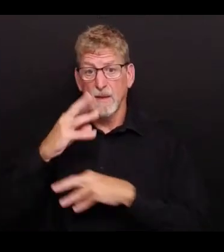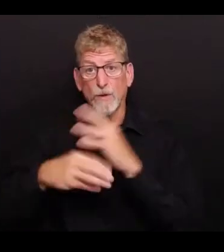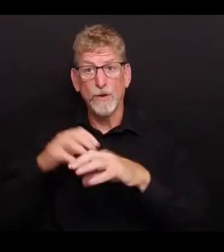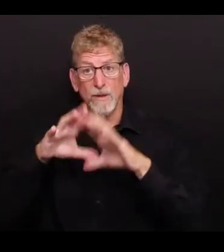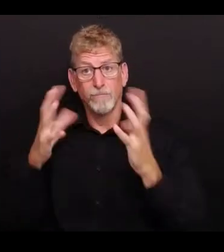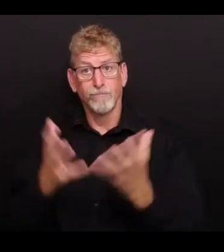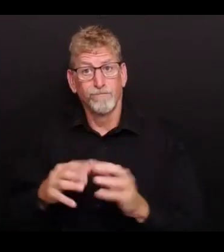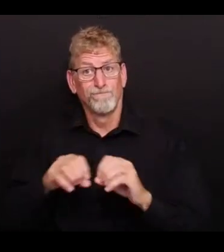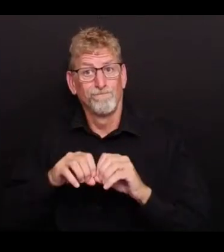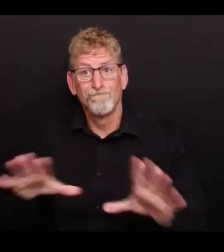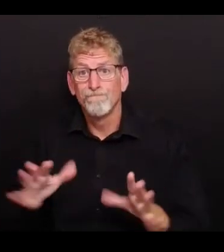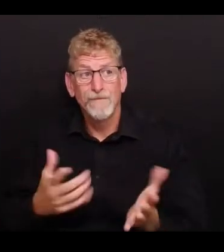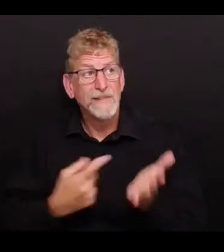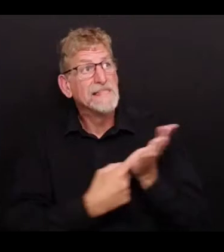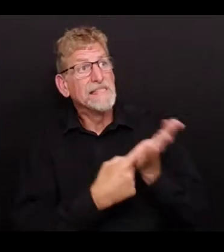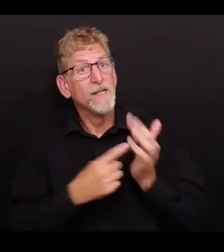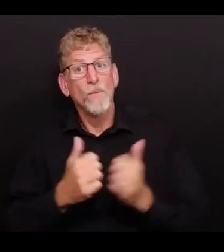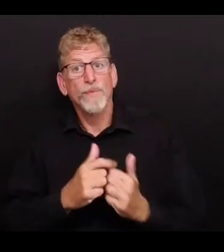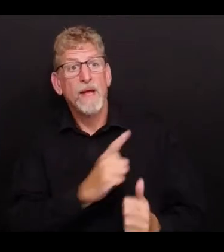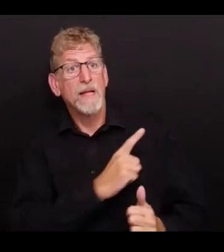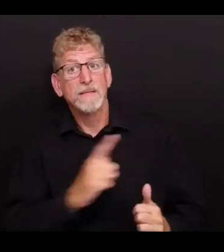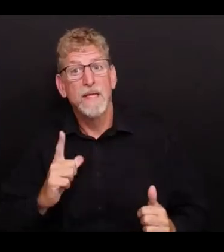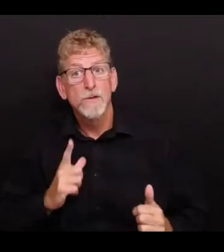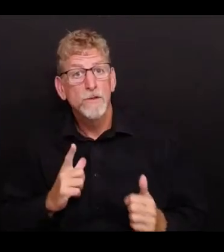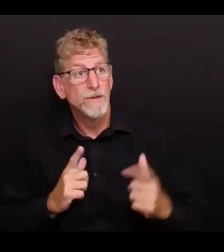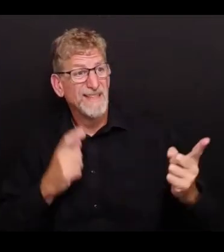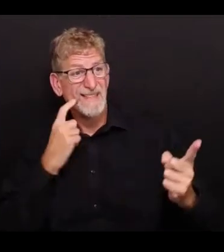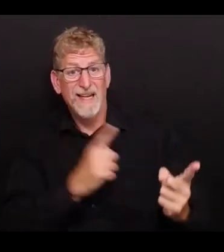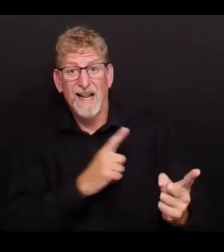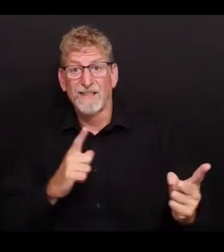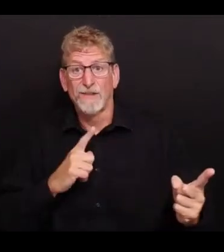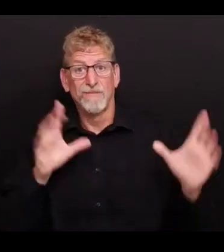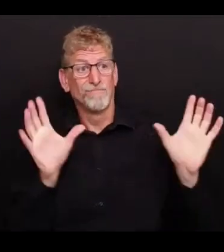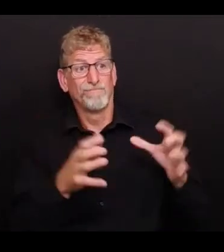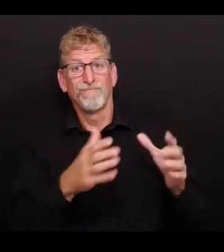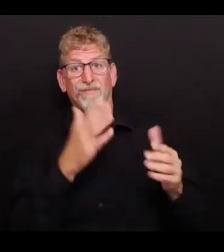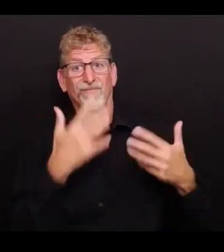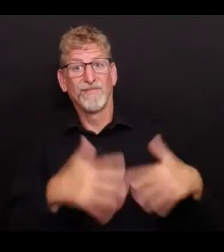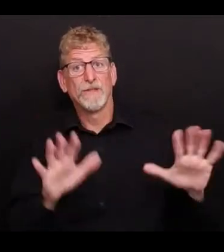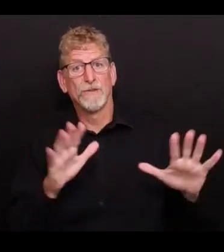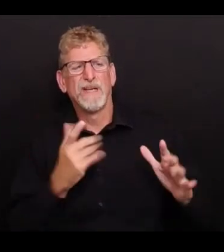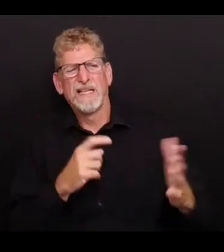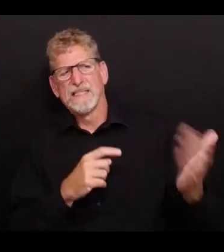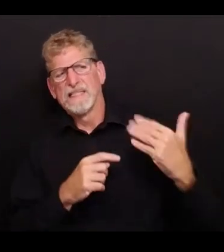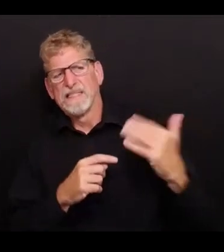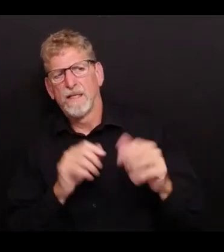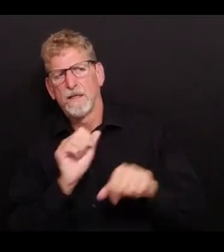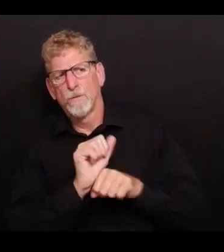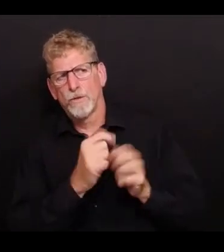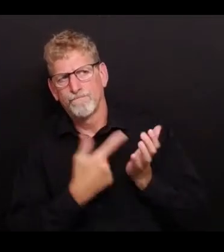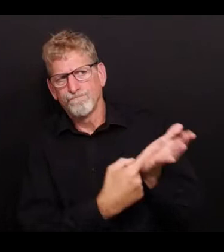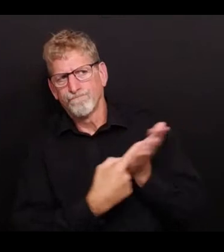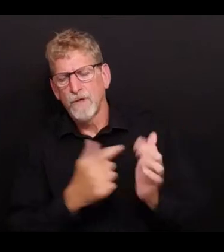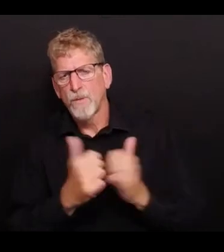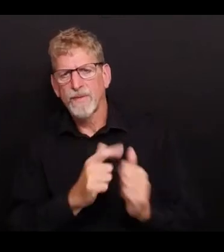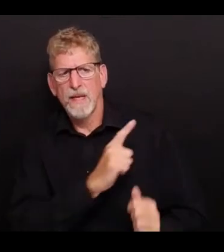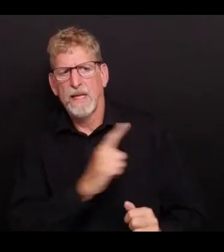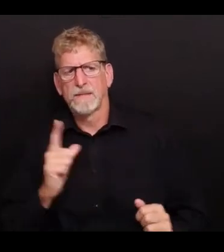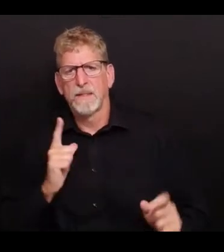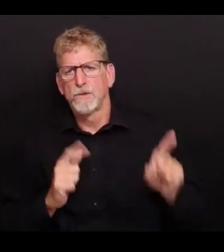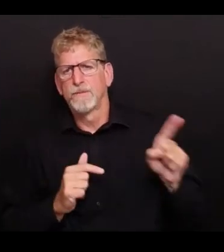those conversations really need to involve the legislature more and more. Even if he was to